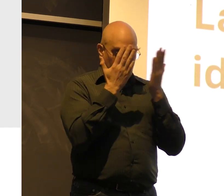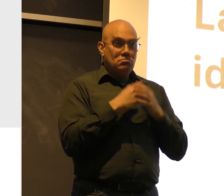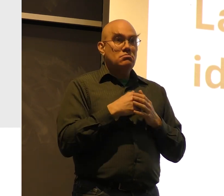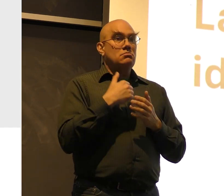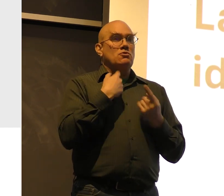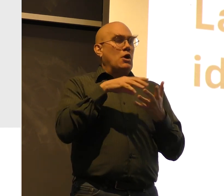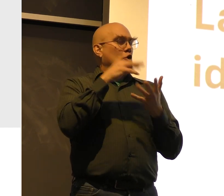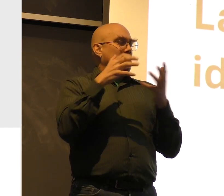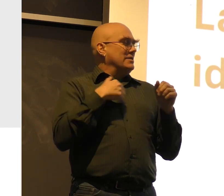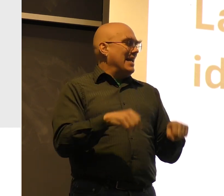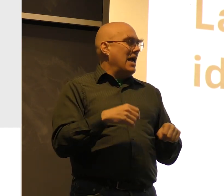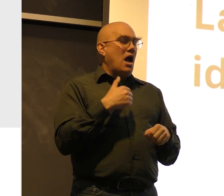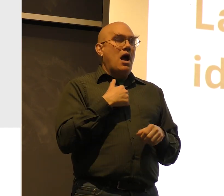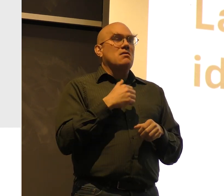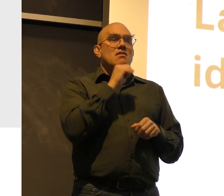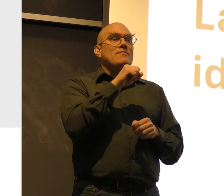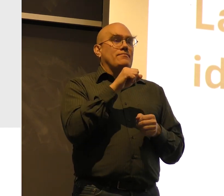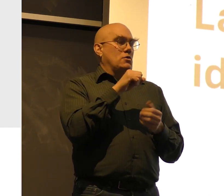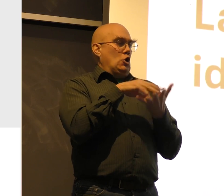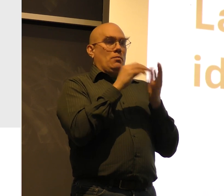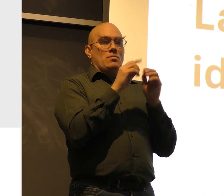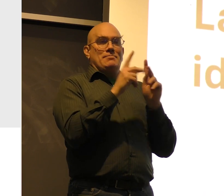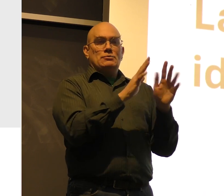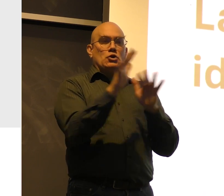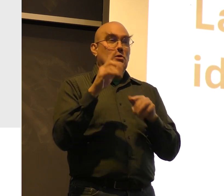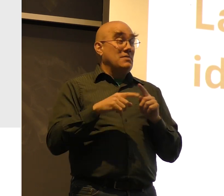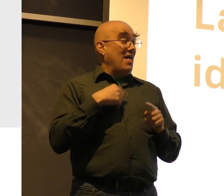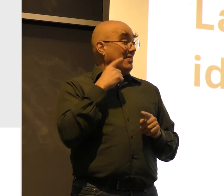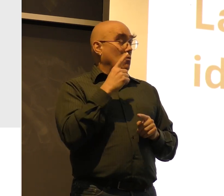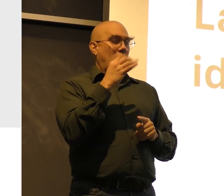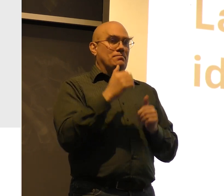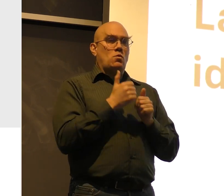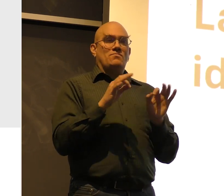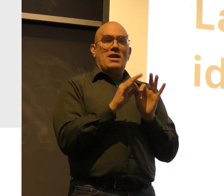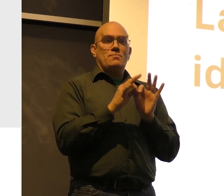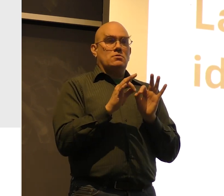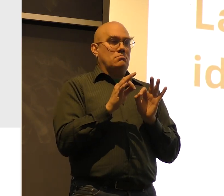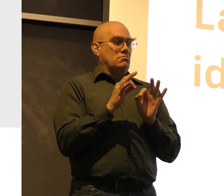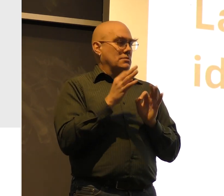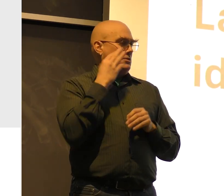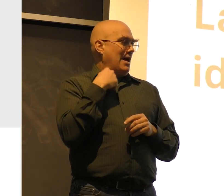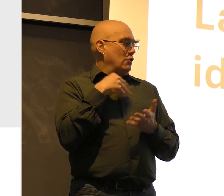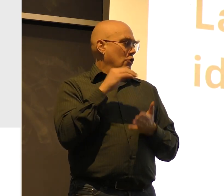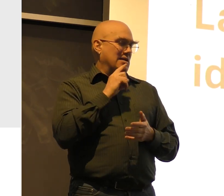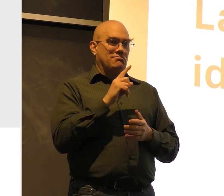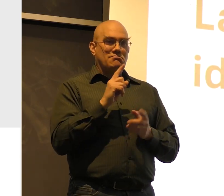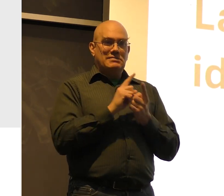have been. And I try to learn as much as I can. I love learning more about people. But I think one of the most valuable experiences that I've